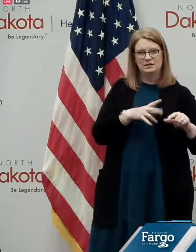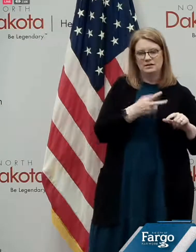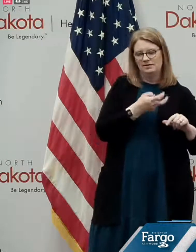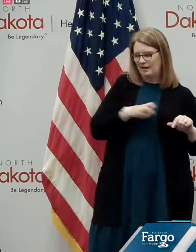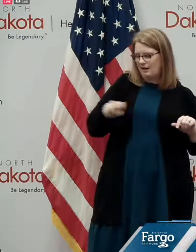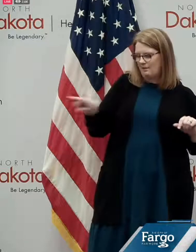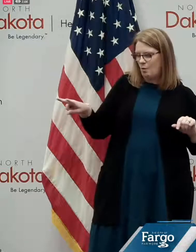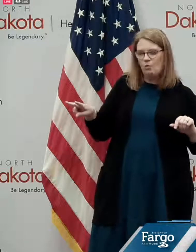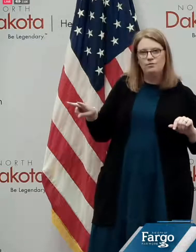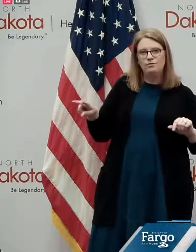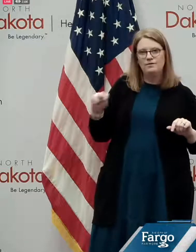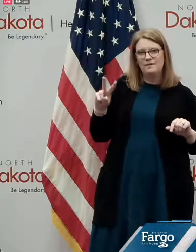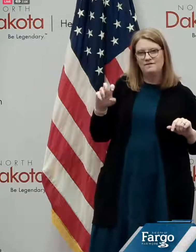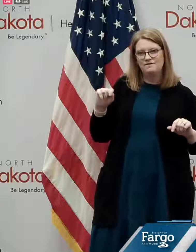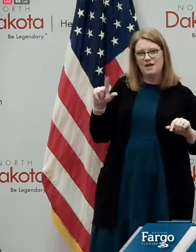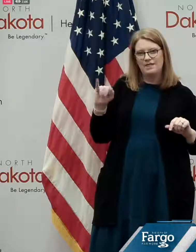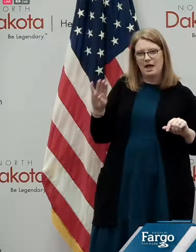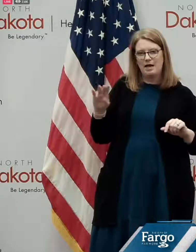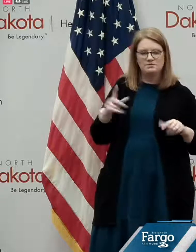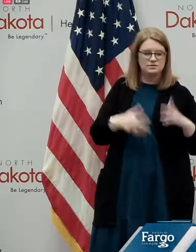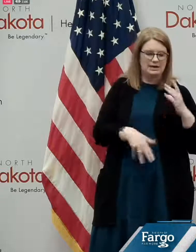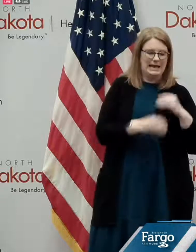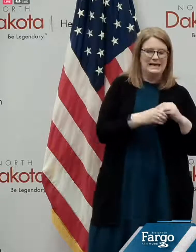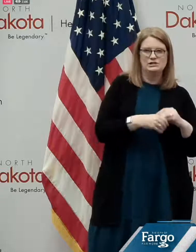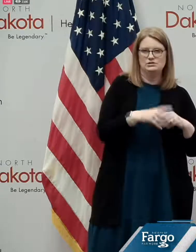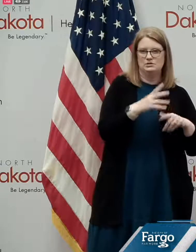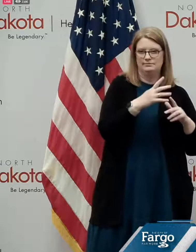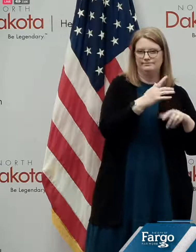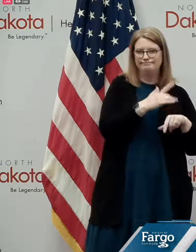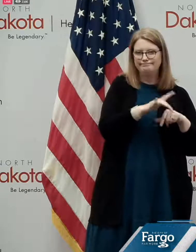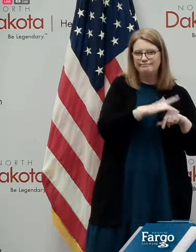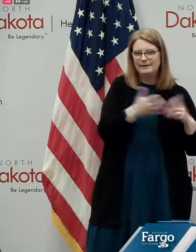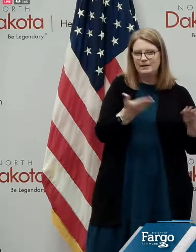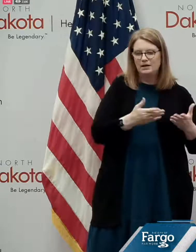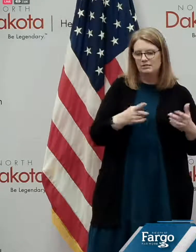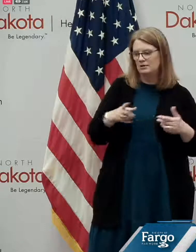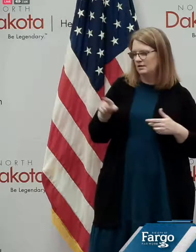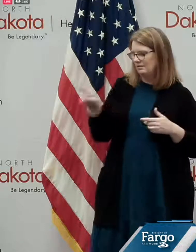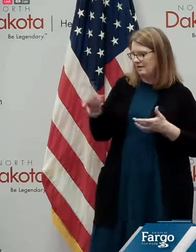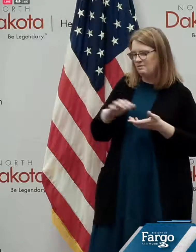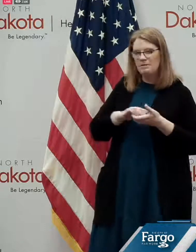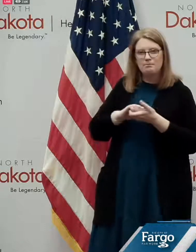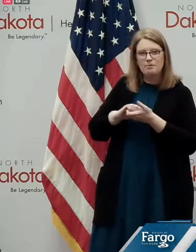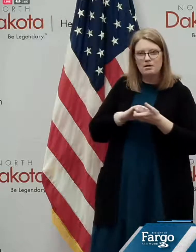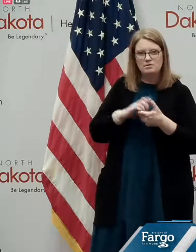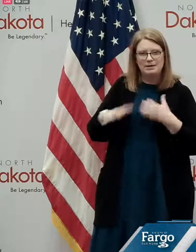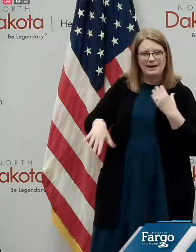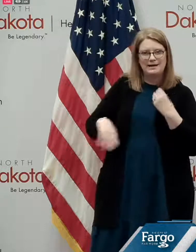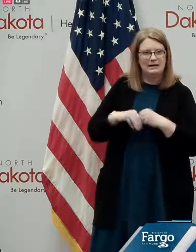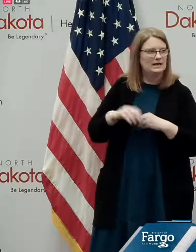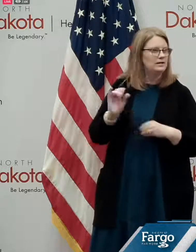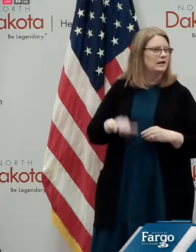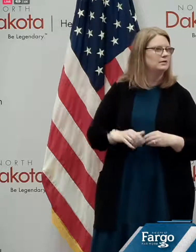to the vet lab that created a capacity. So they've been partners, but we're going to expand that even more.